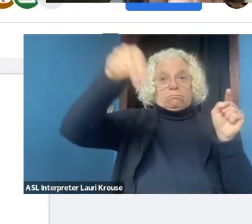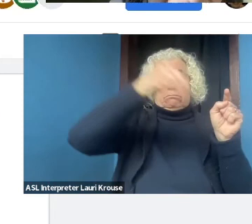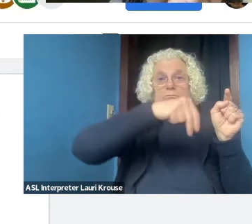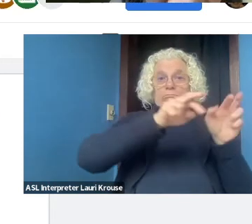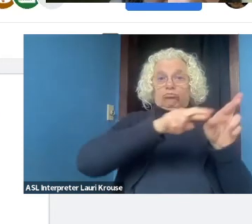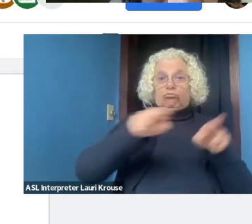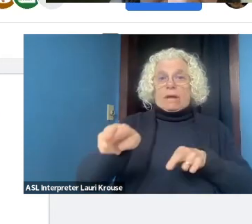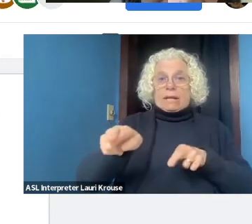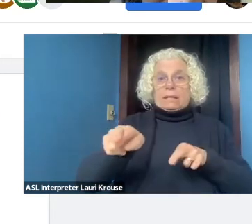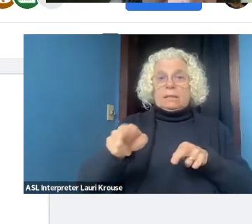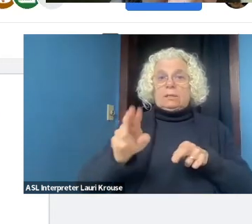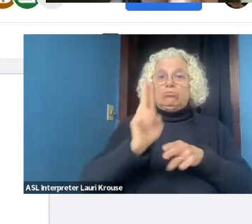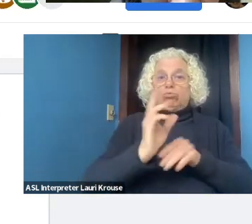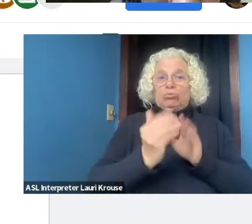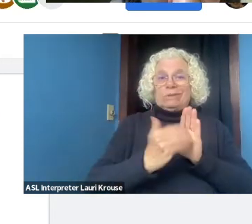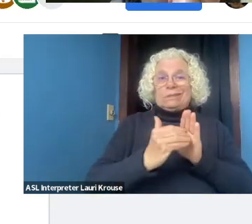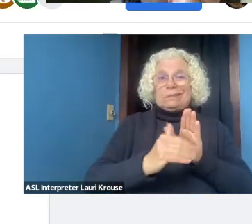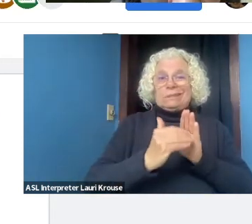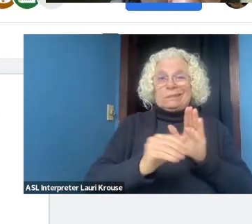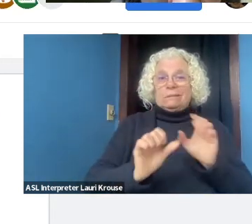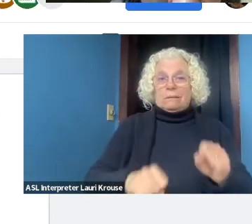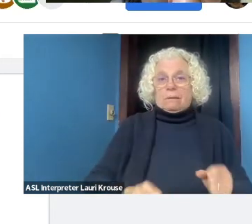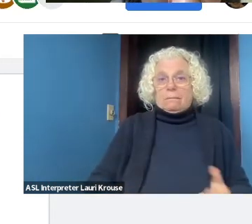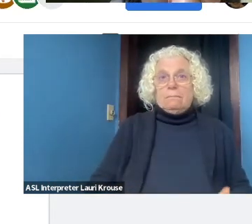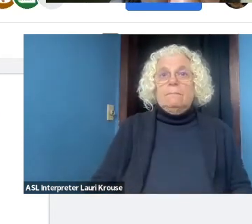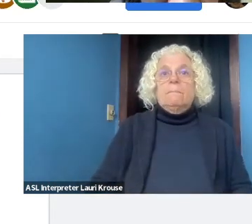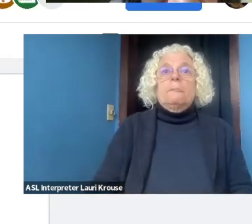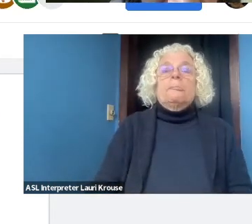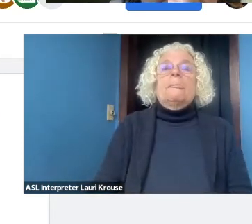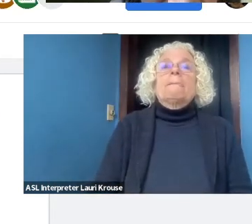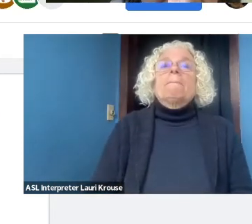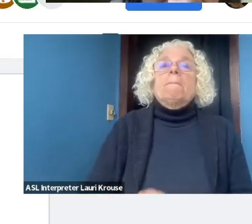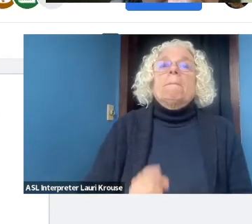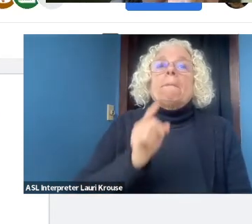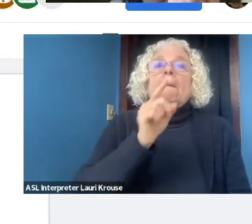I'm just still looking at these. Thank you so much for all this.